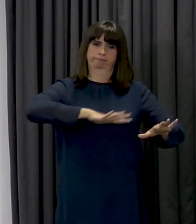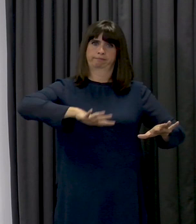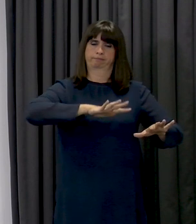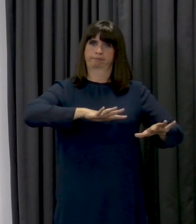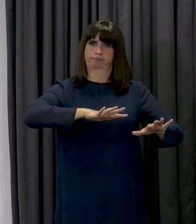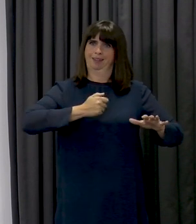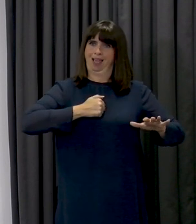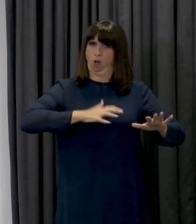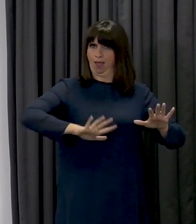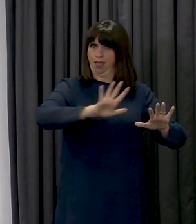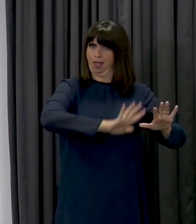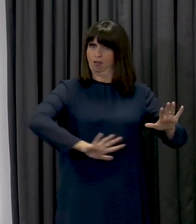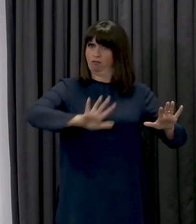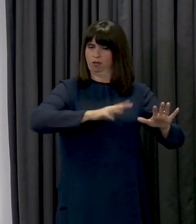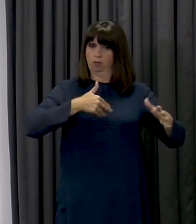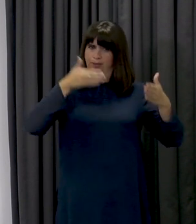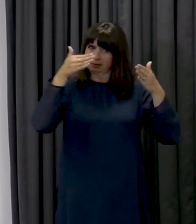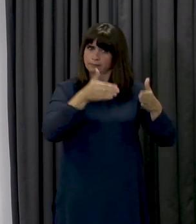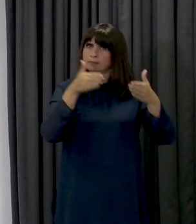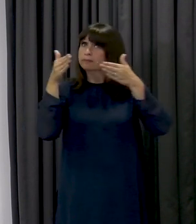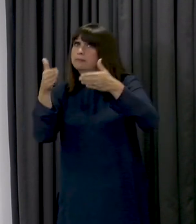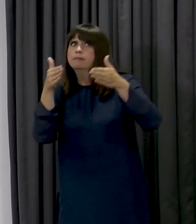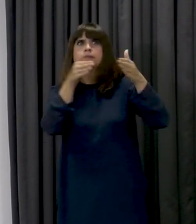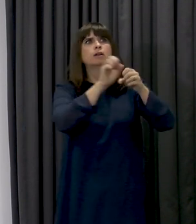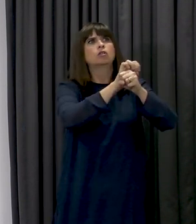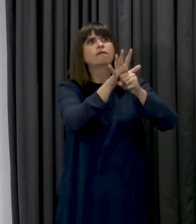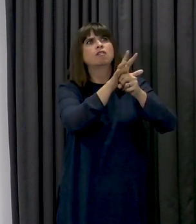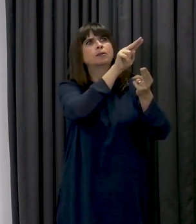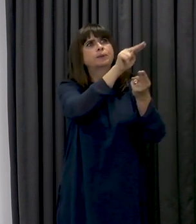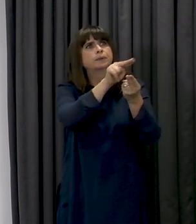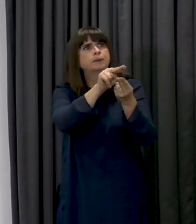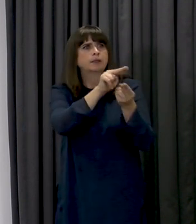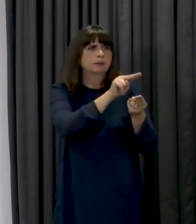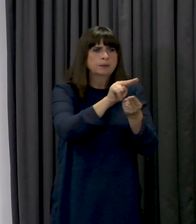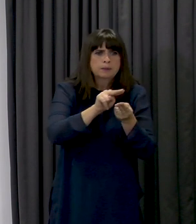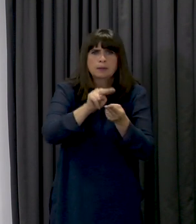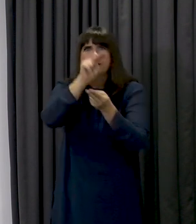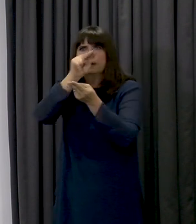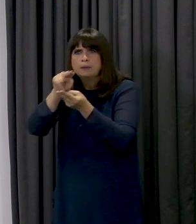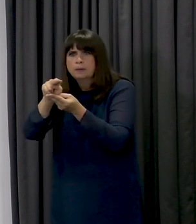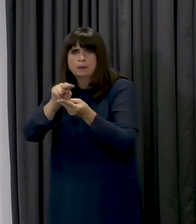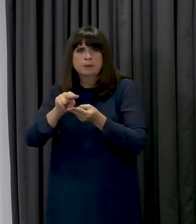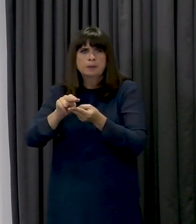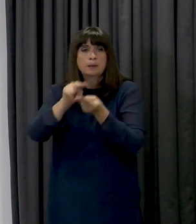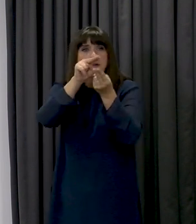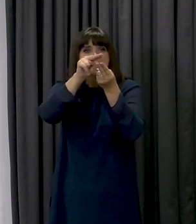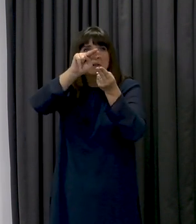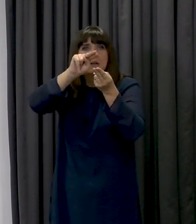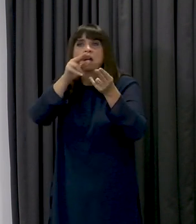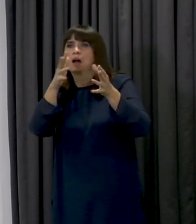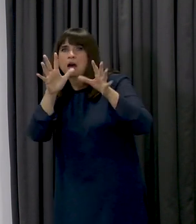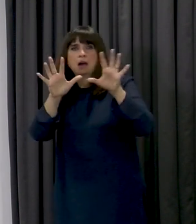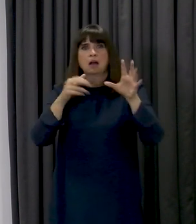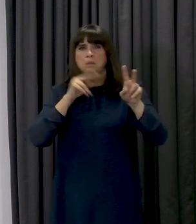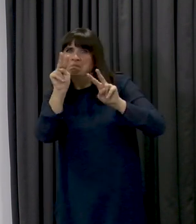growths in coronavirus were that to take place. And at the moment, we don't expect the need to reimpose